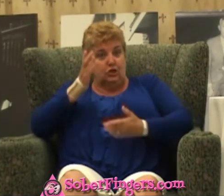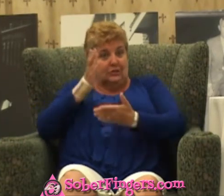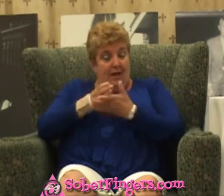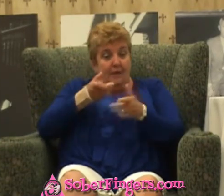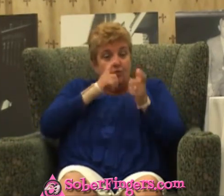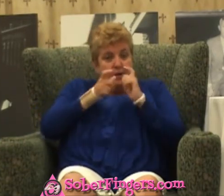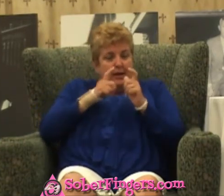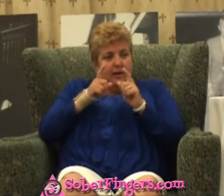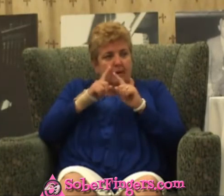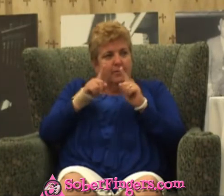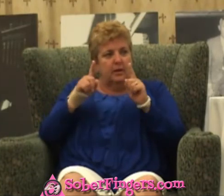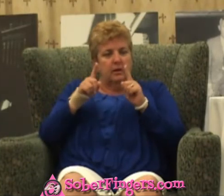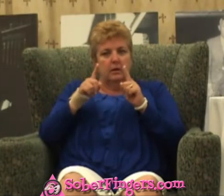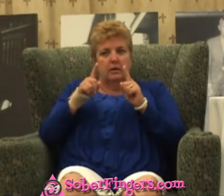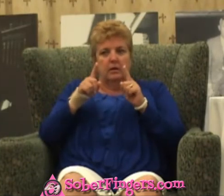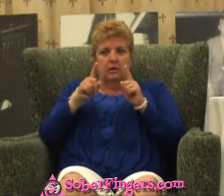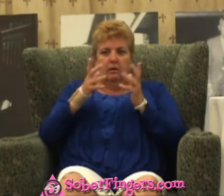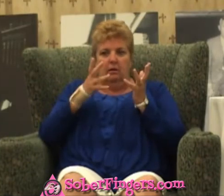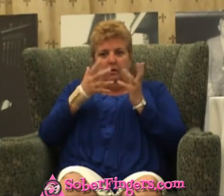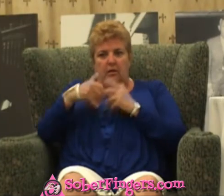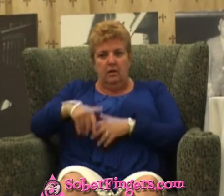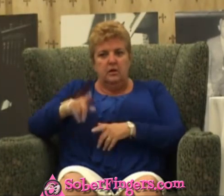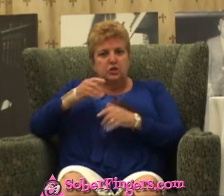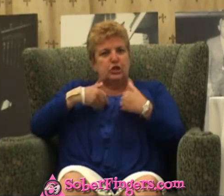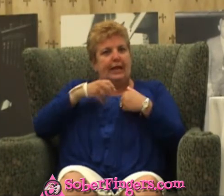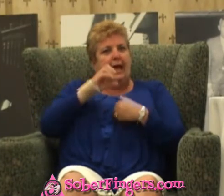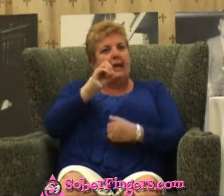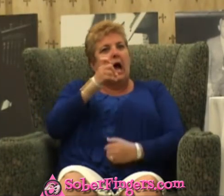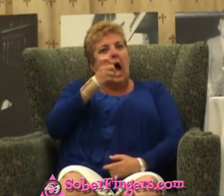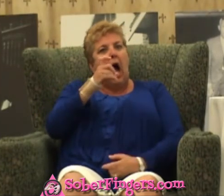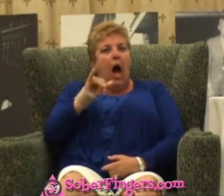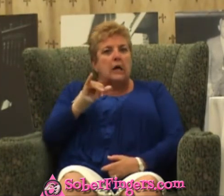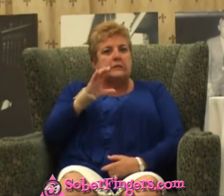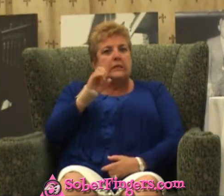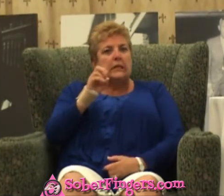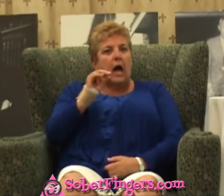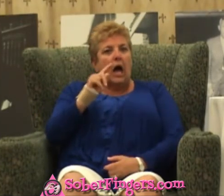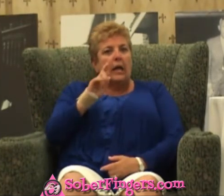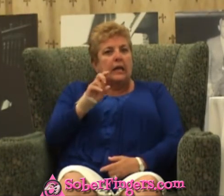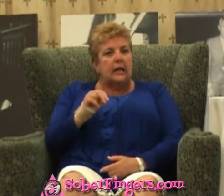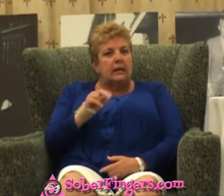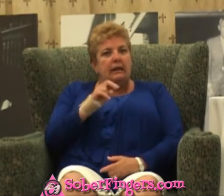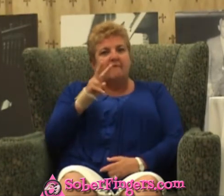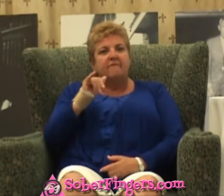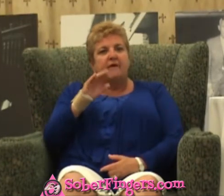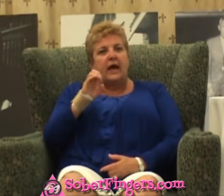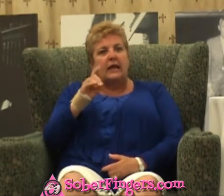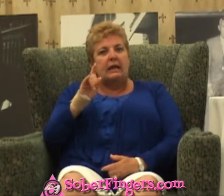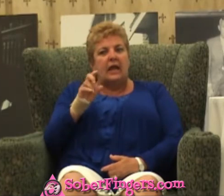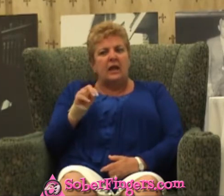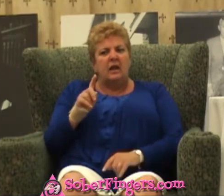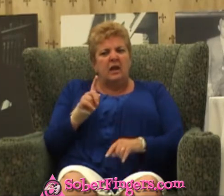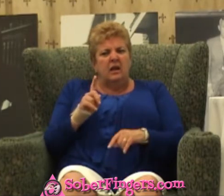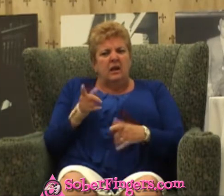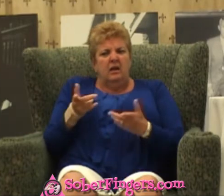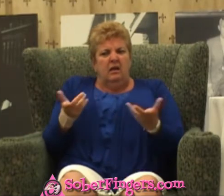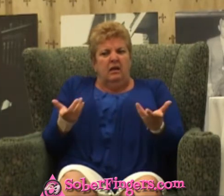almost seamless for her, because she had things like OxyContin and Vicodin and the rest of the stuff. And I didn't know why she couldn't hear me and why she couldn't be